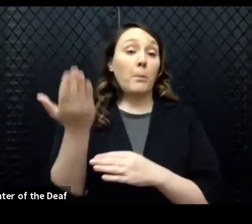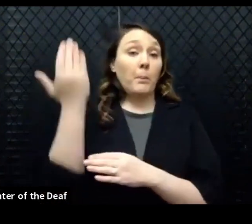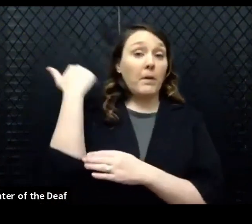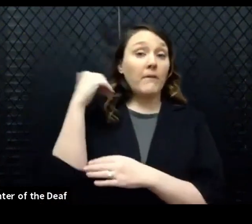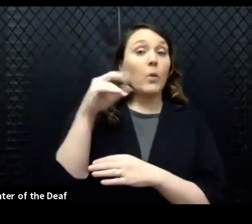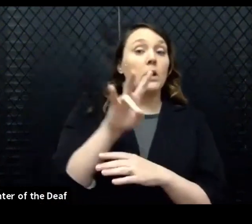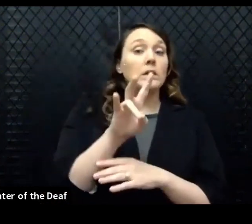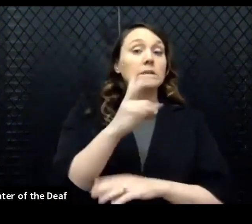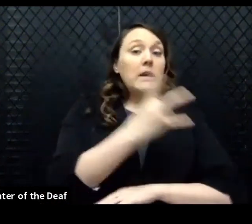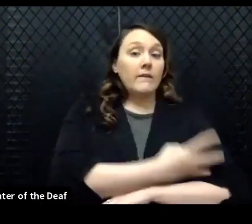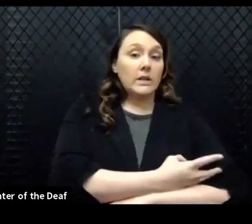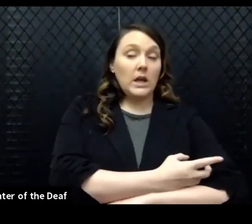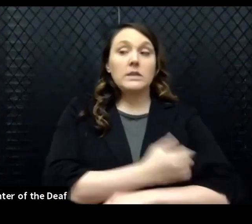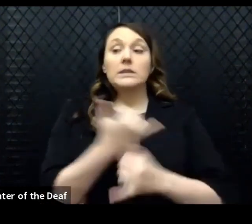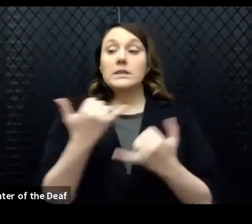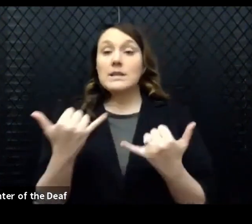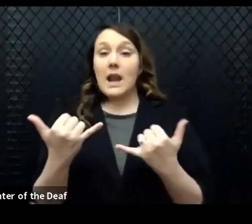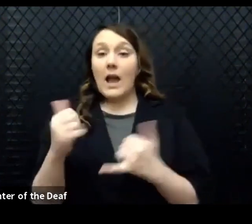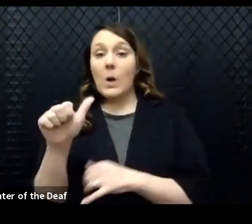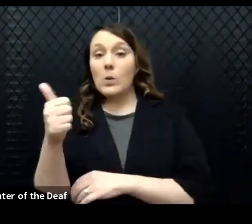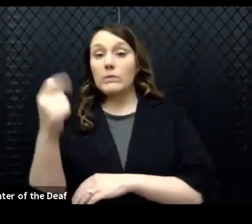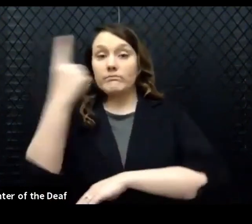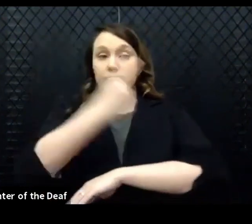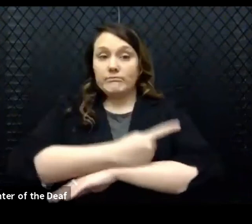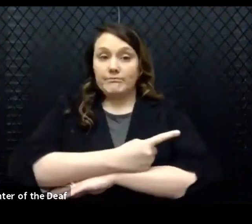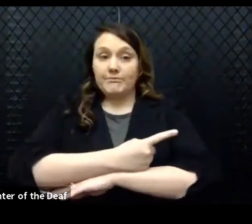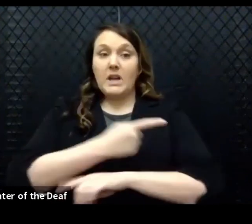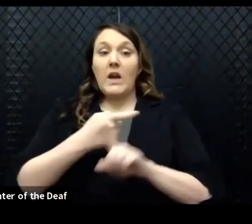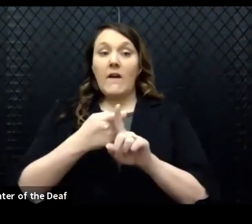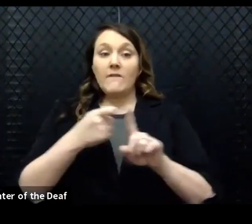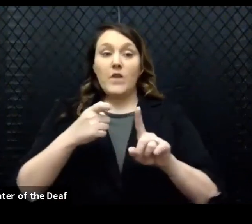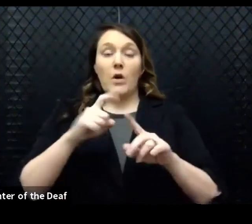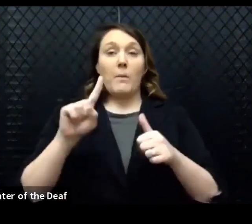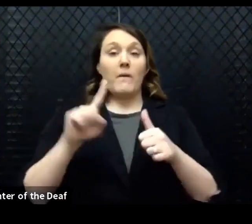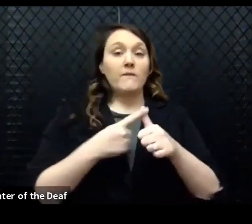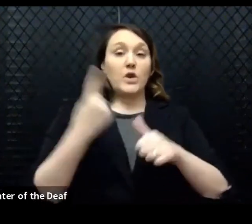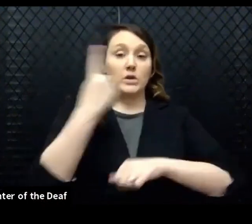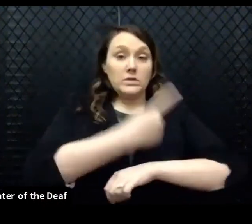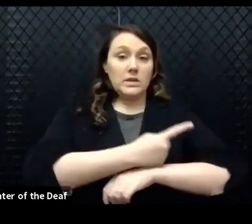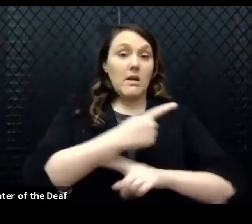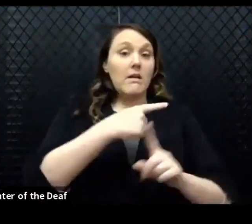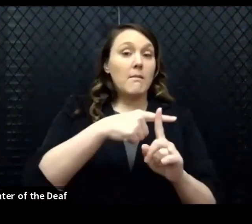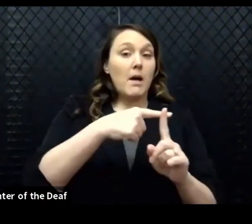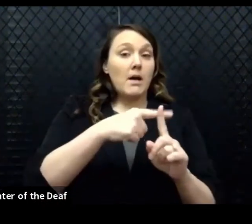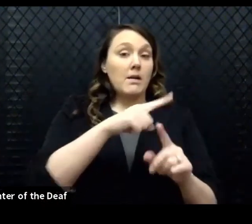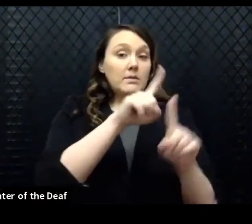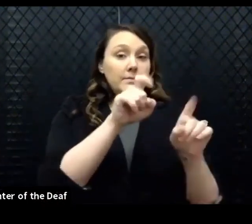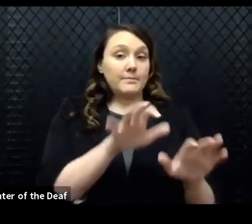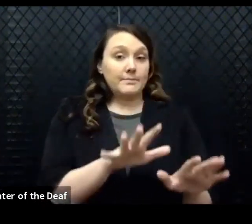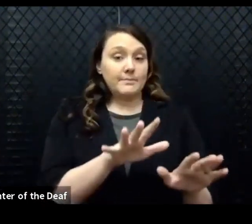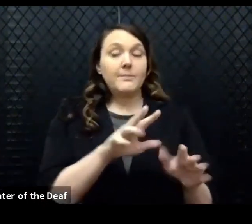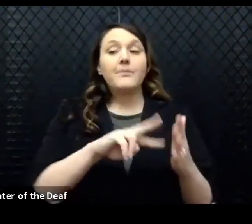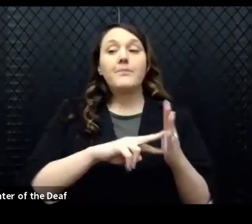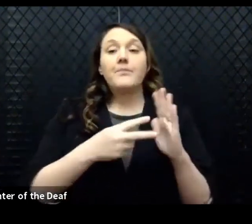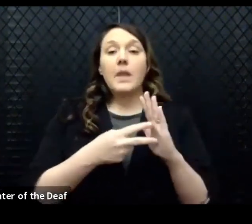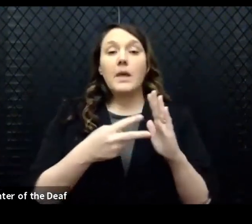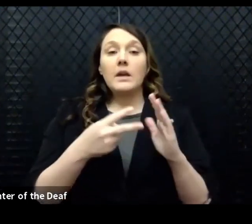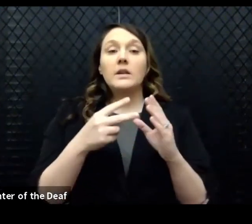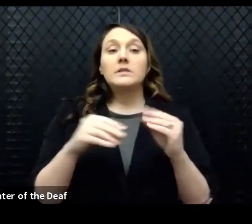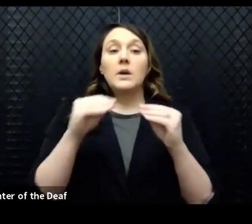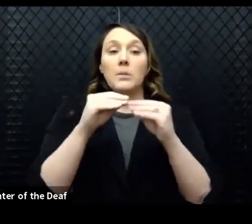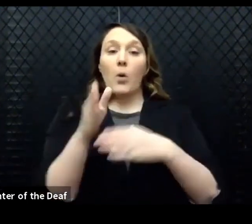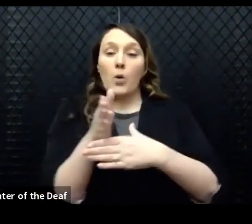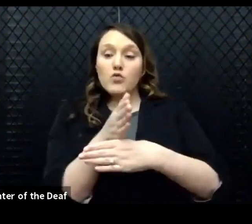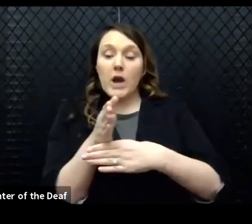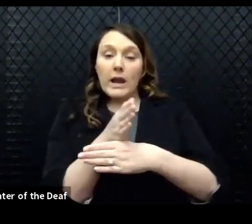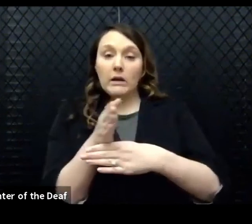the onset of symptoms or from the first day of the positive test. That means there's a larger window for a case to be on the active